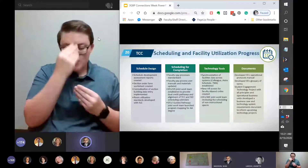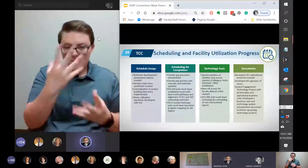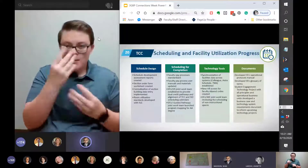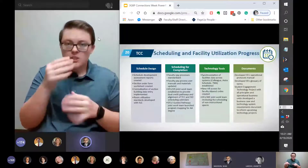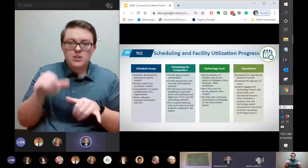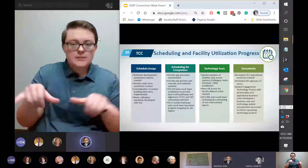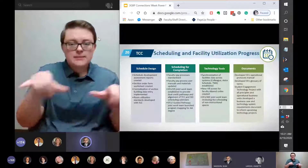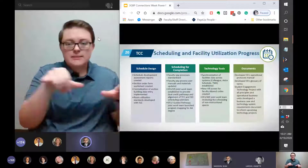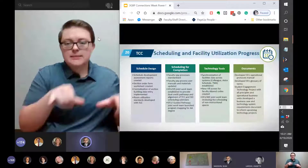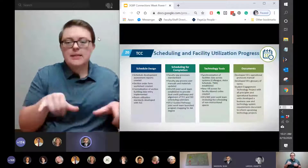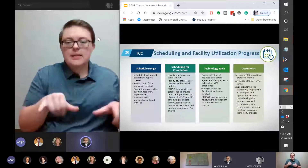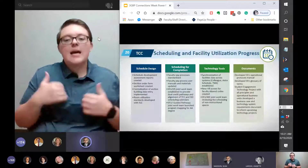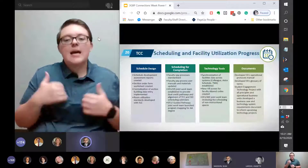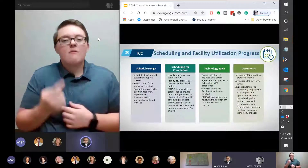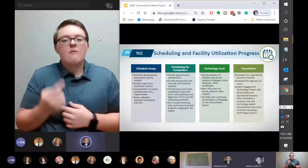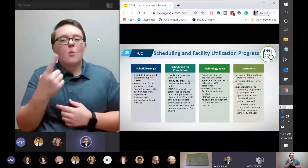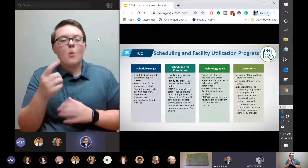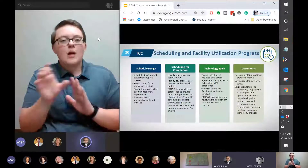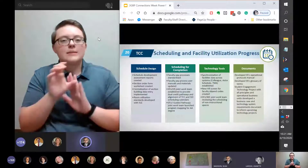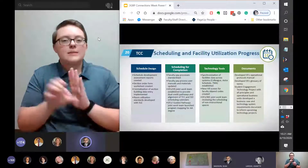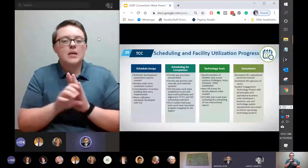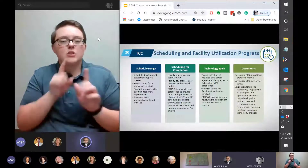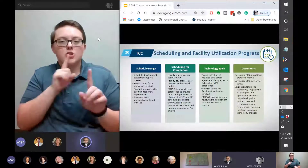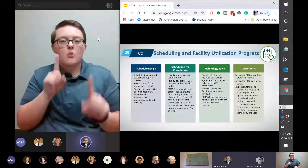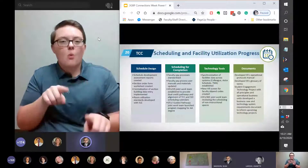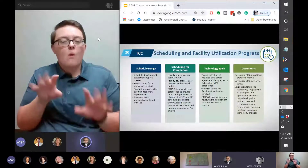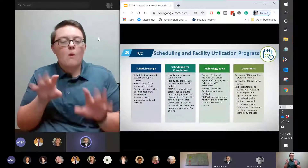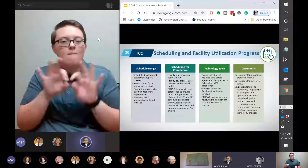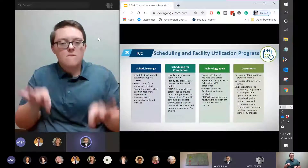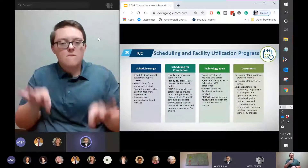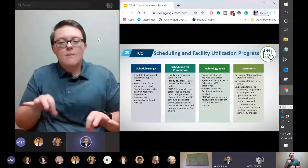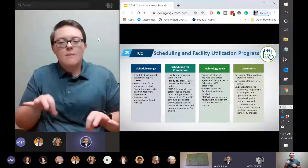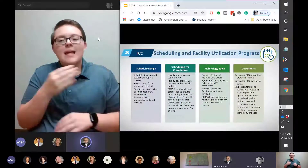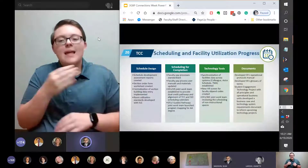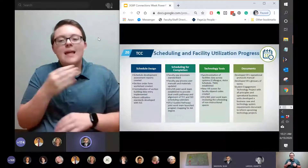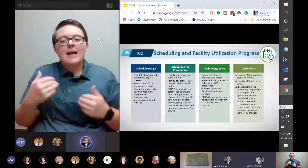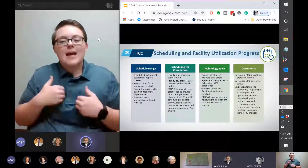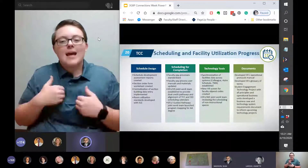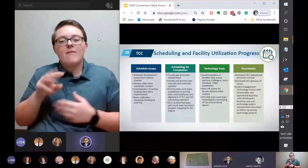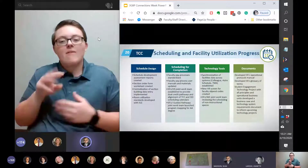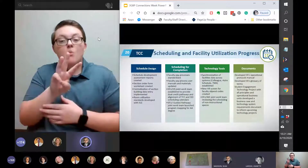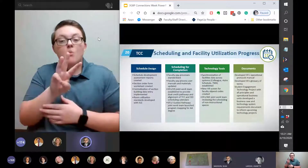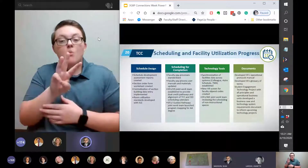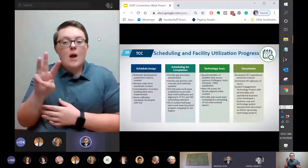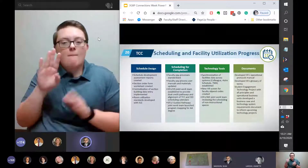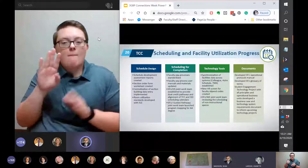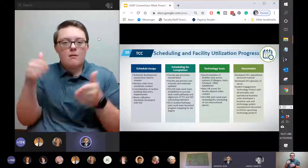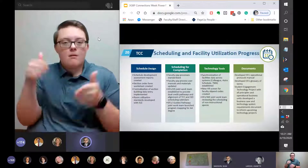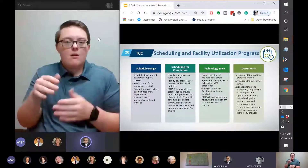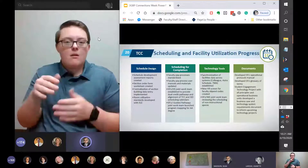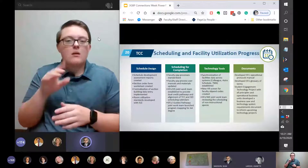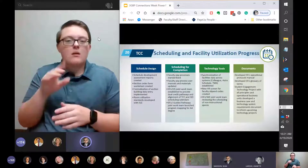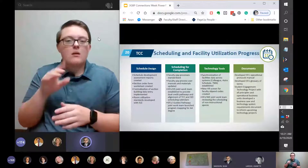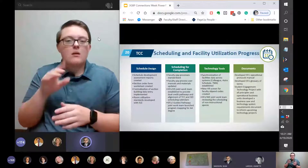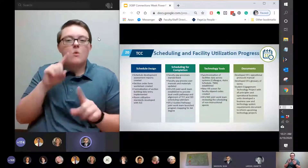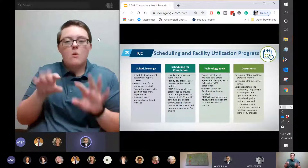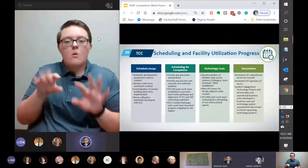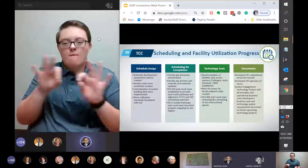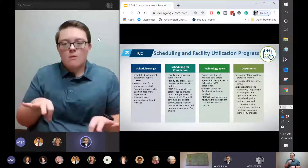form, and reach near completion on web-based section order form, and joined with workspace